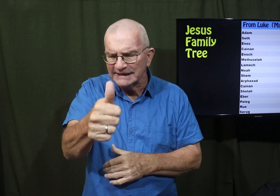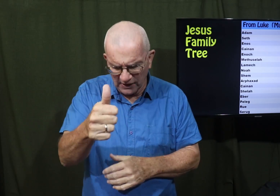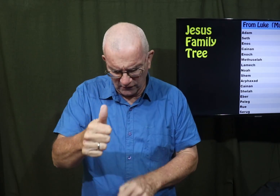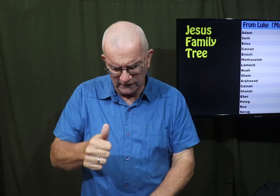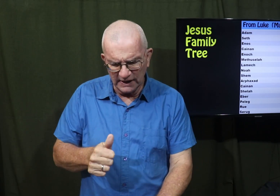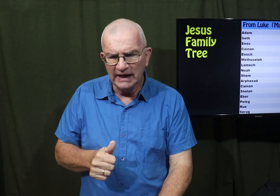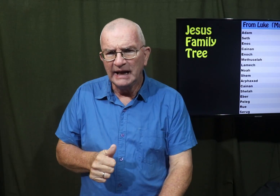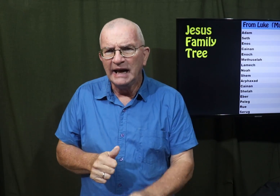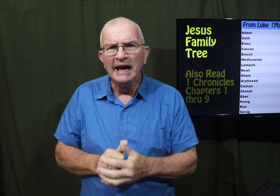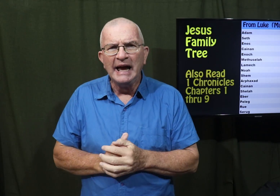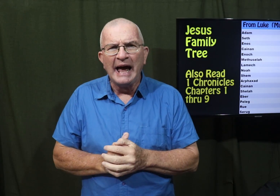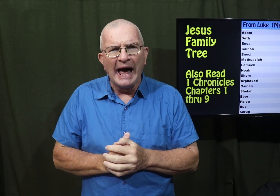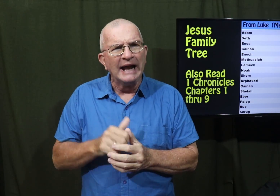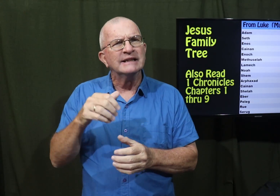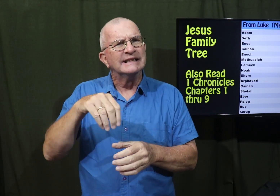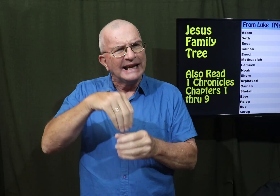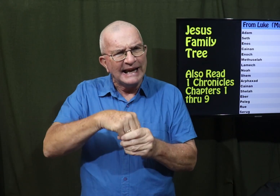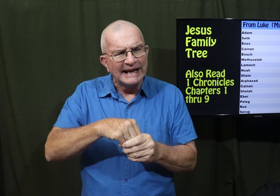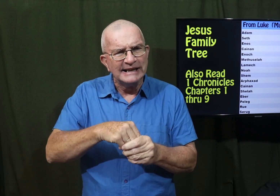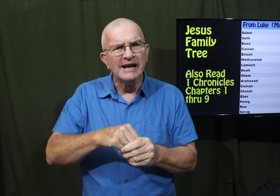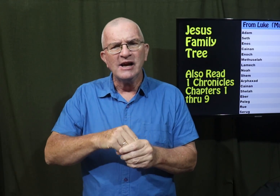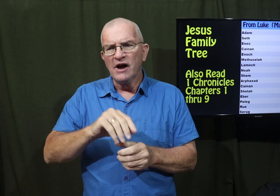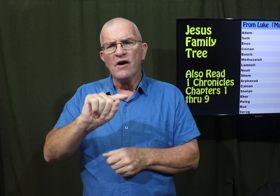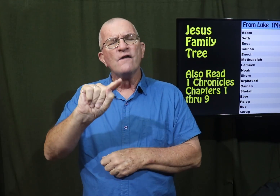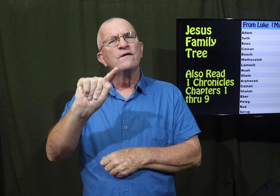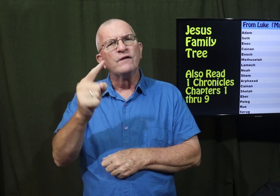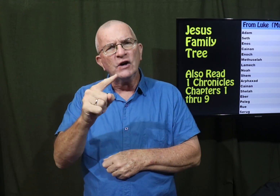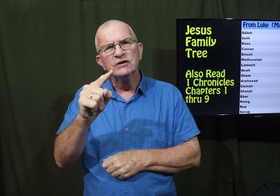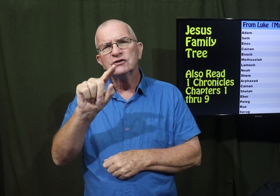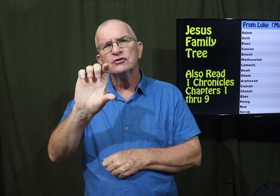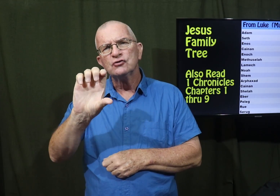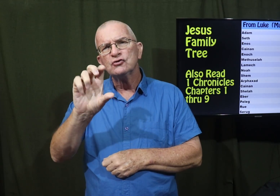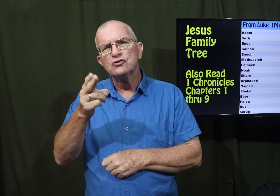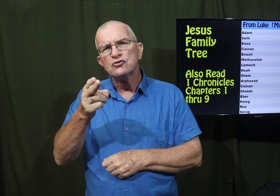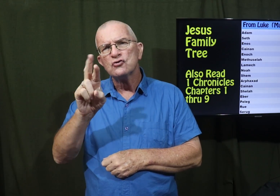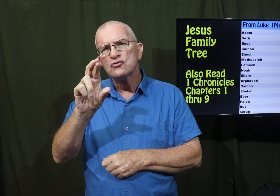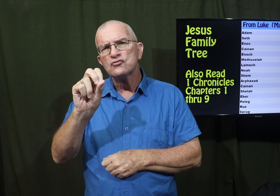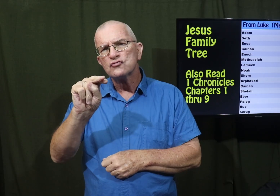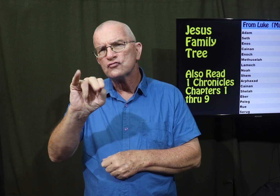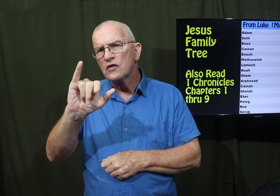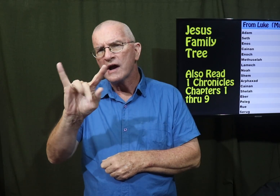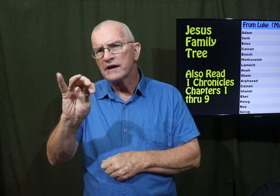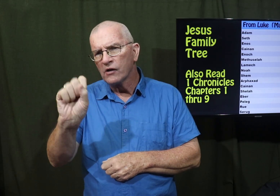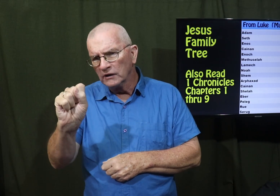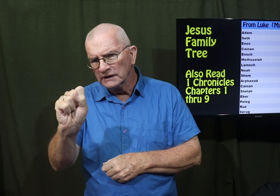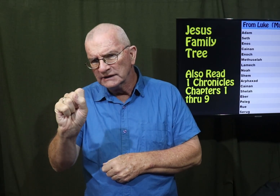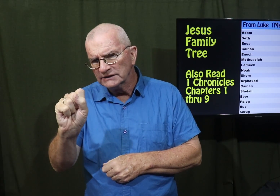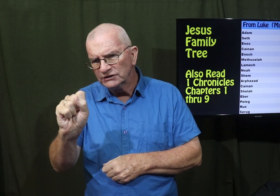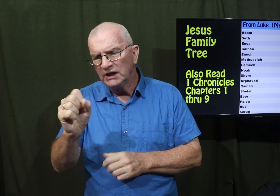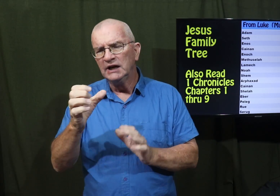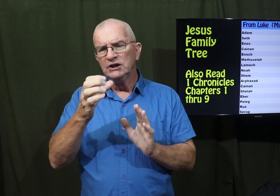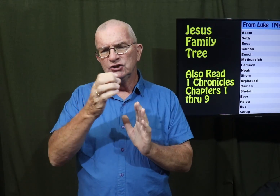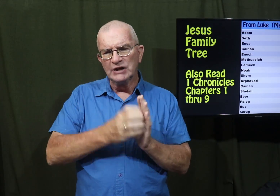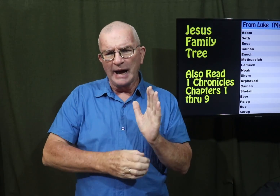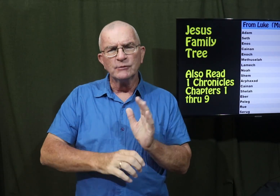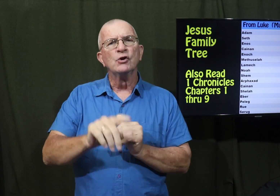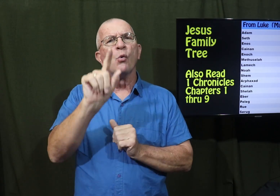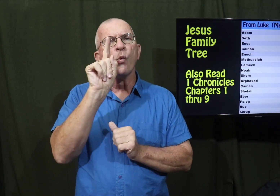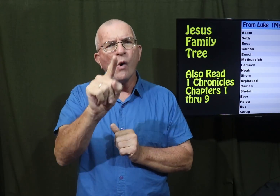yourself. It's in 1 Chronicles chapters 1